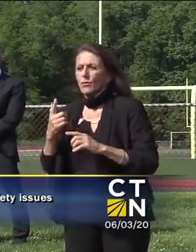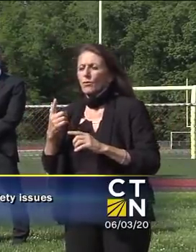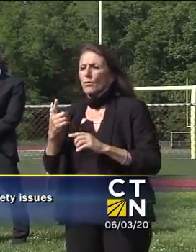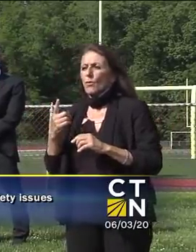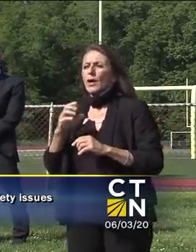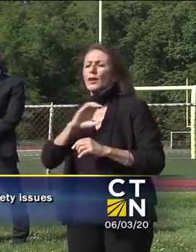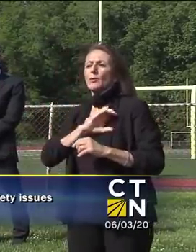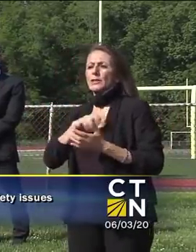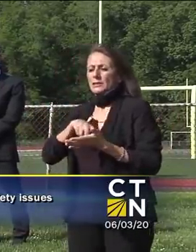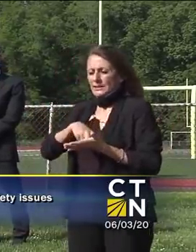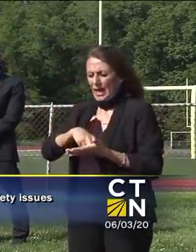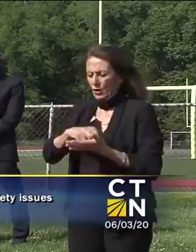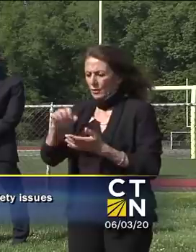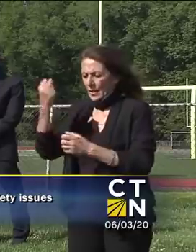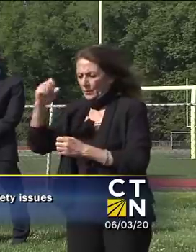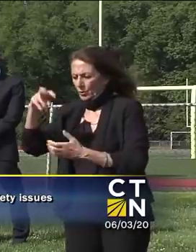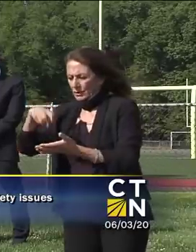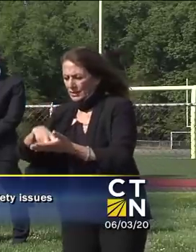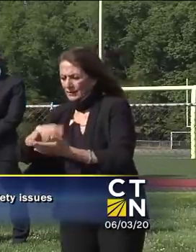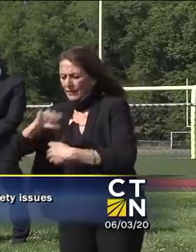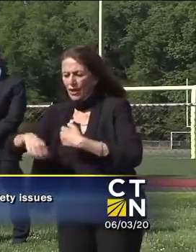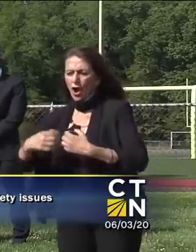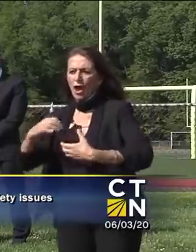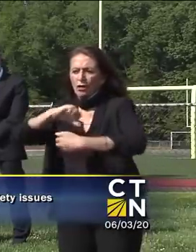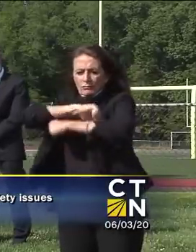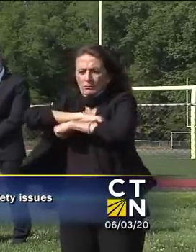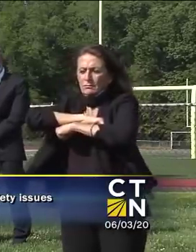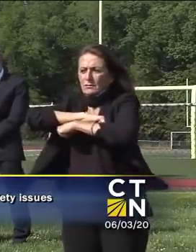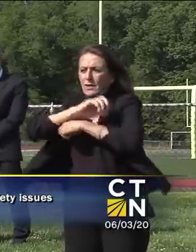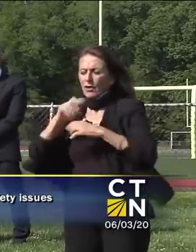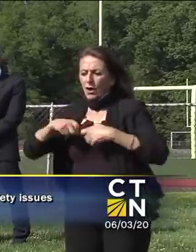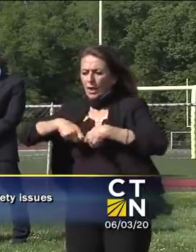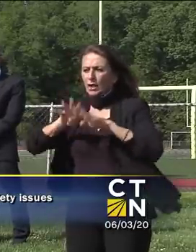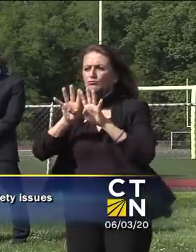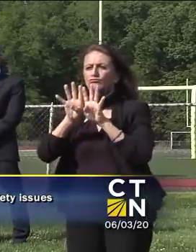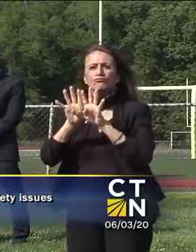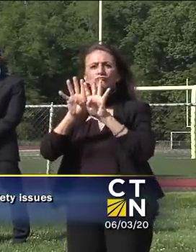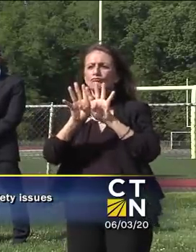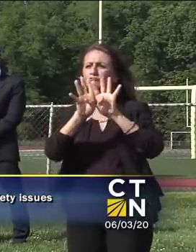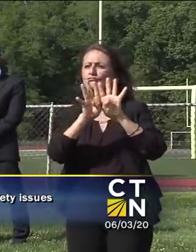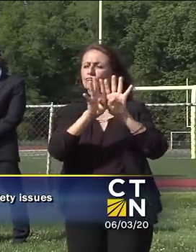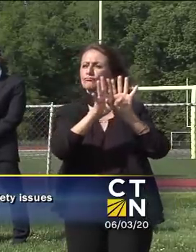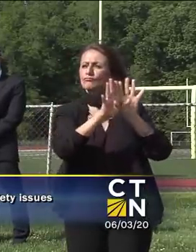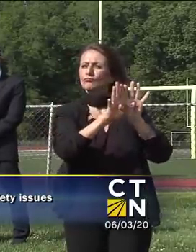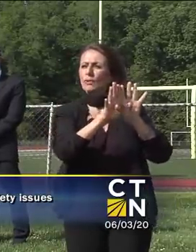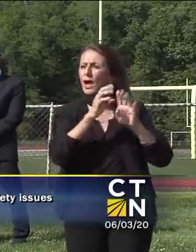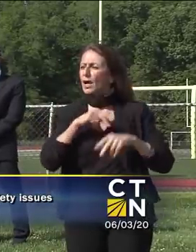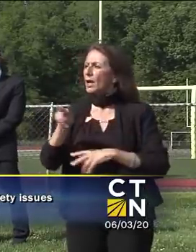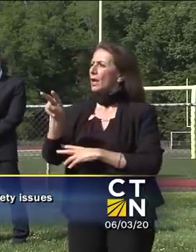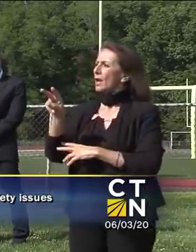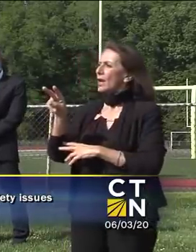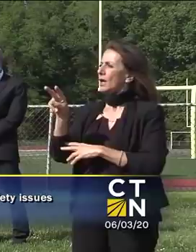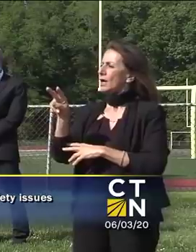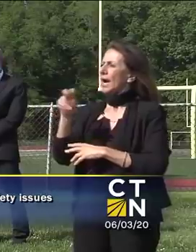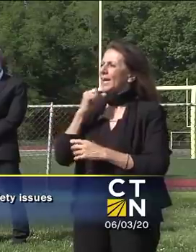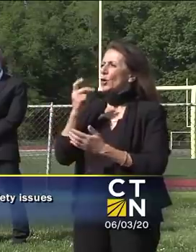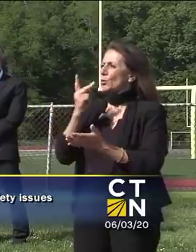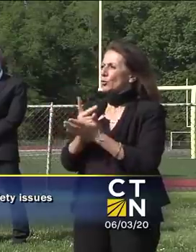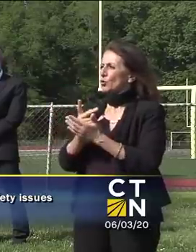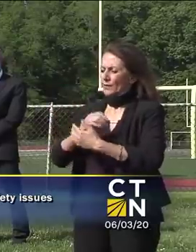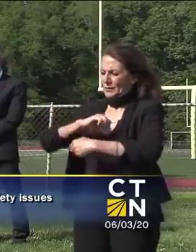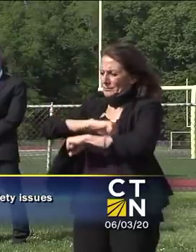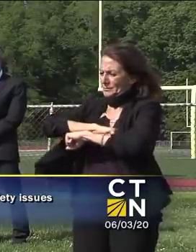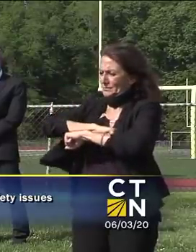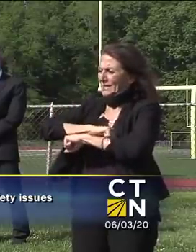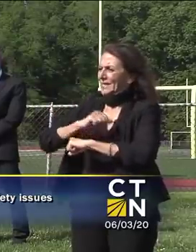of the protesters took a knee. Then they all locked arms and got up and walked away peacefully. And I said, well, I don't approve of locking arms. That's